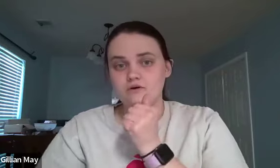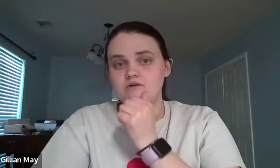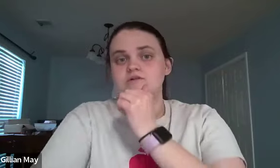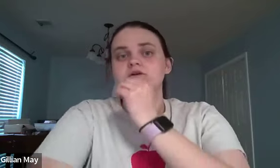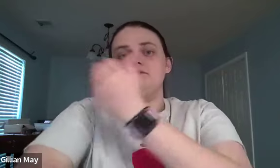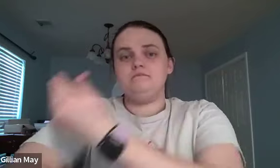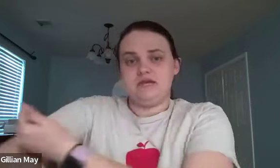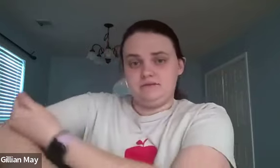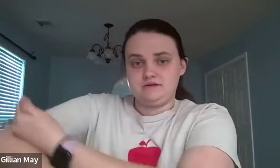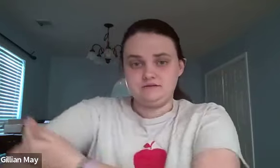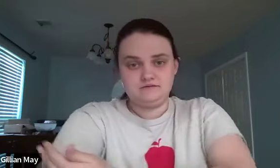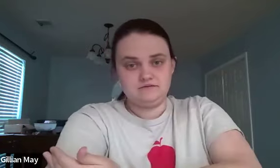girl, baby.